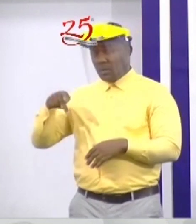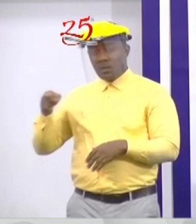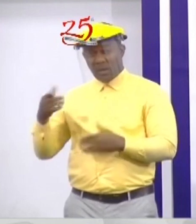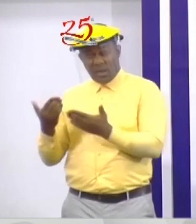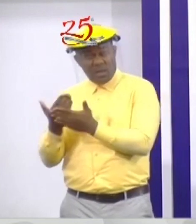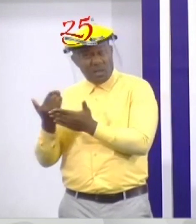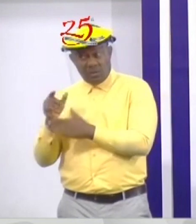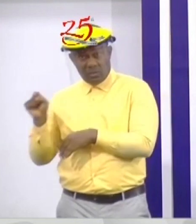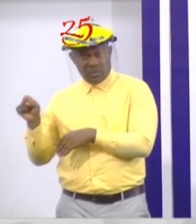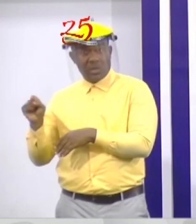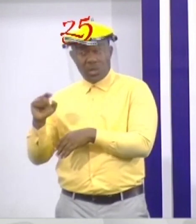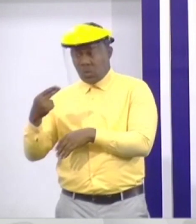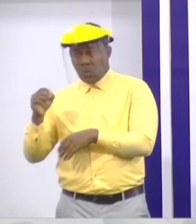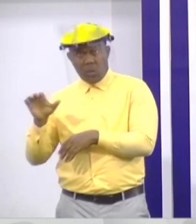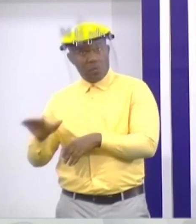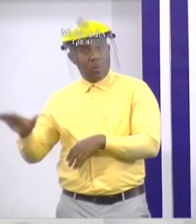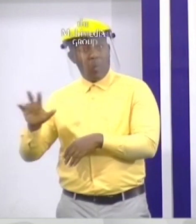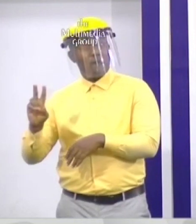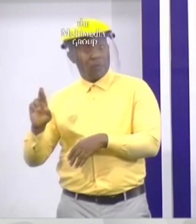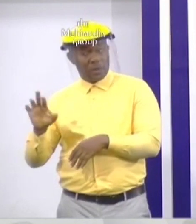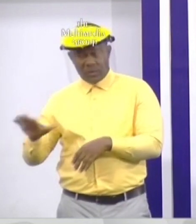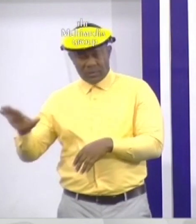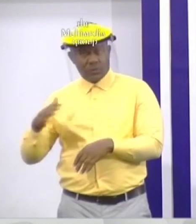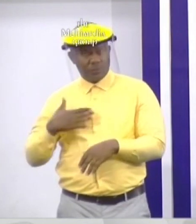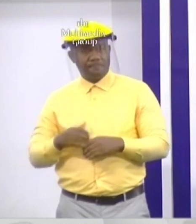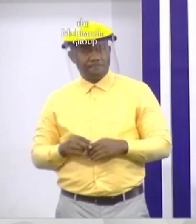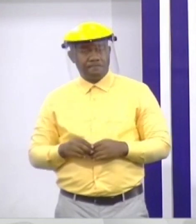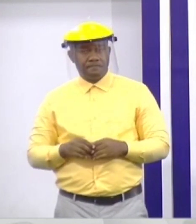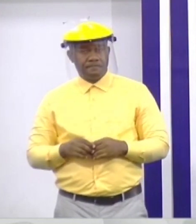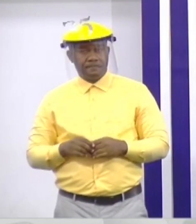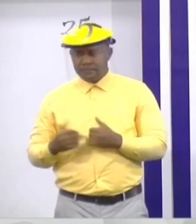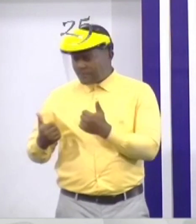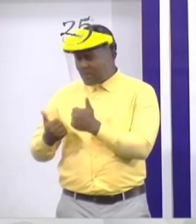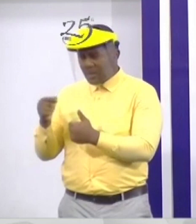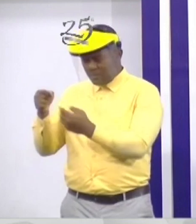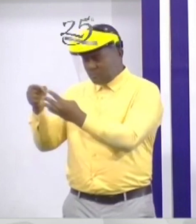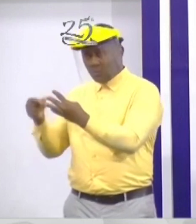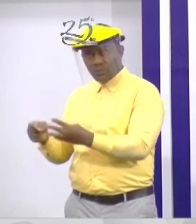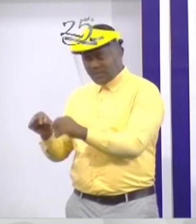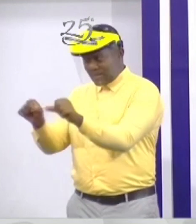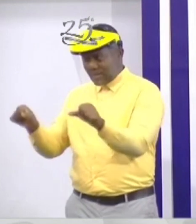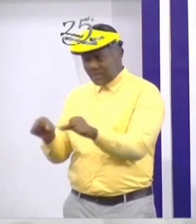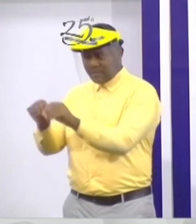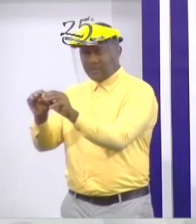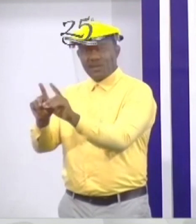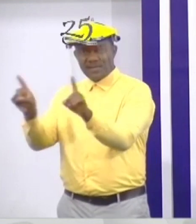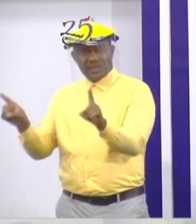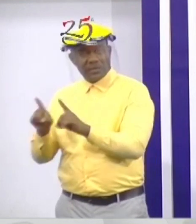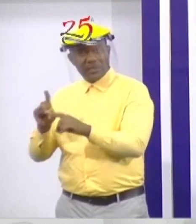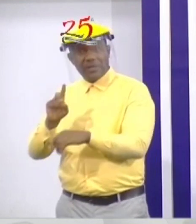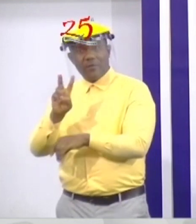But overall, this is where most of their cases are in these 4 key districts of Volta